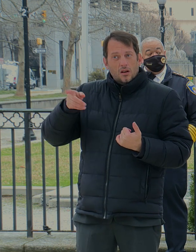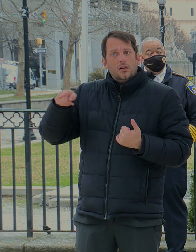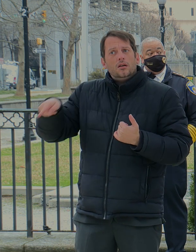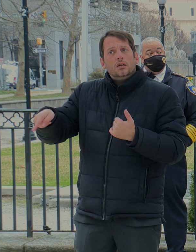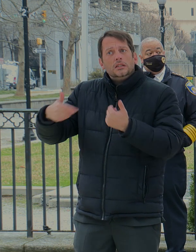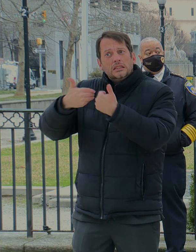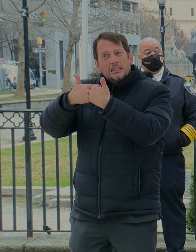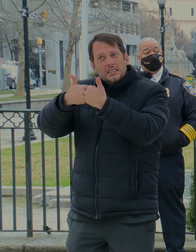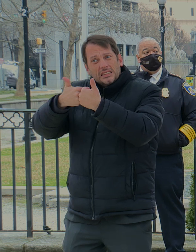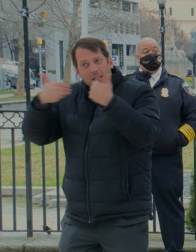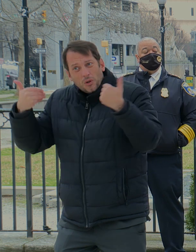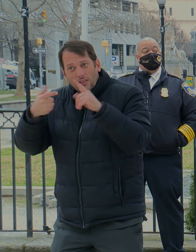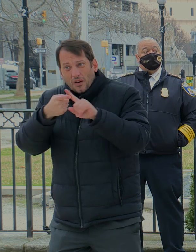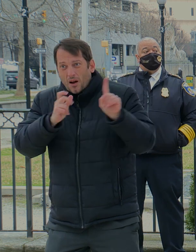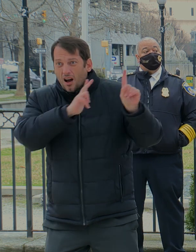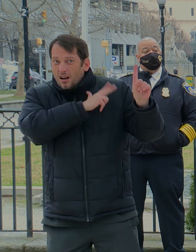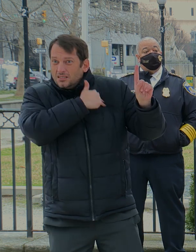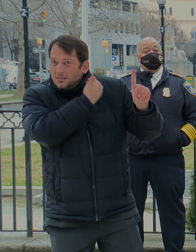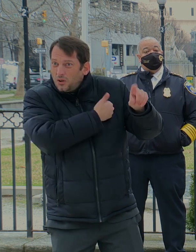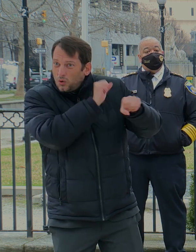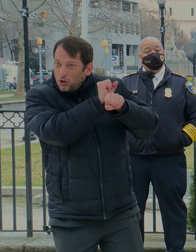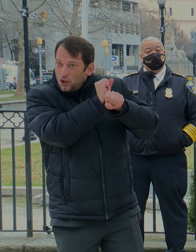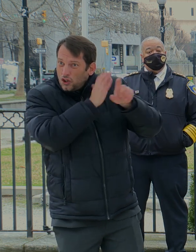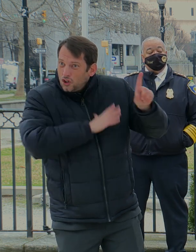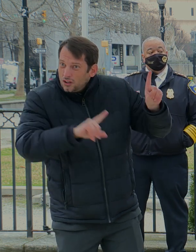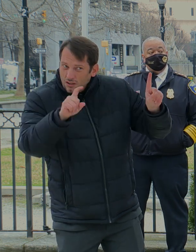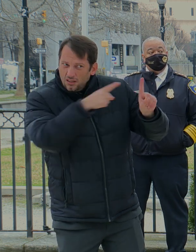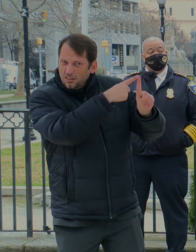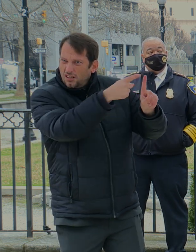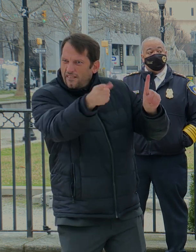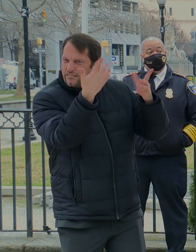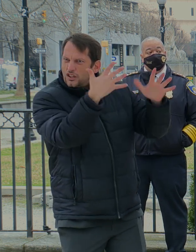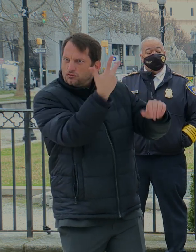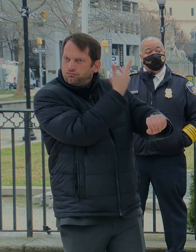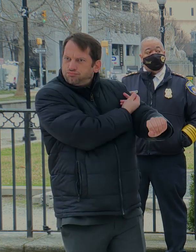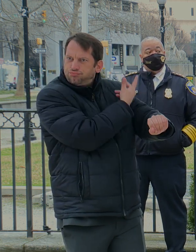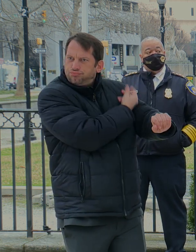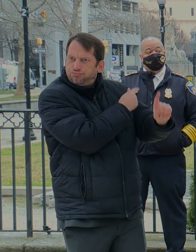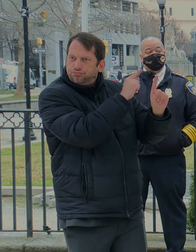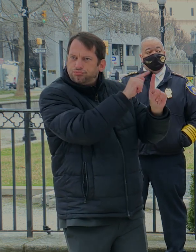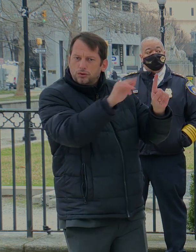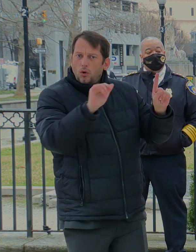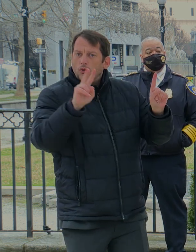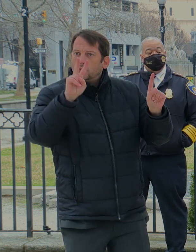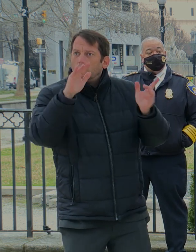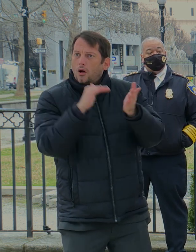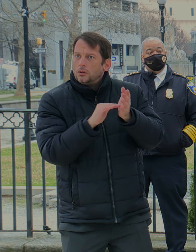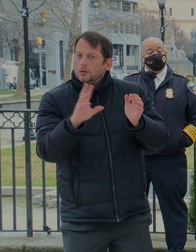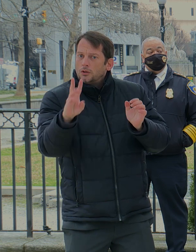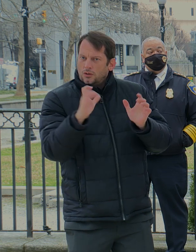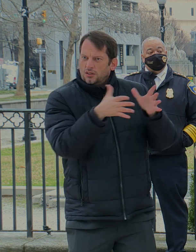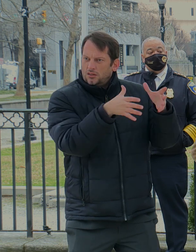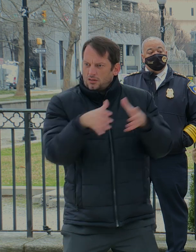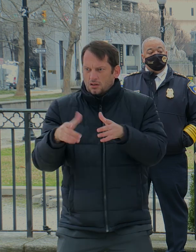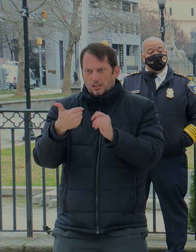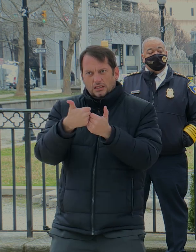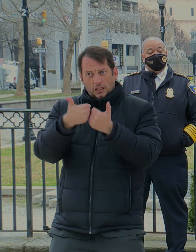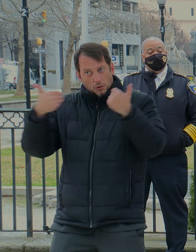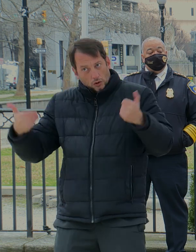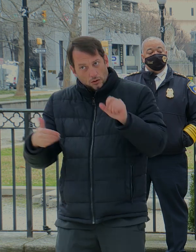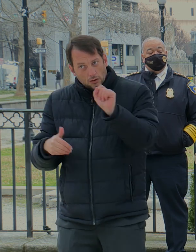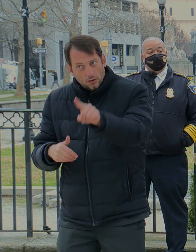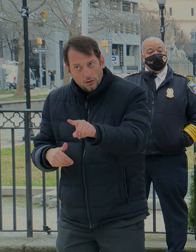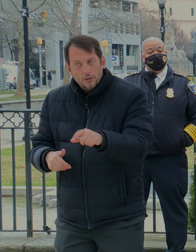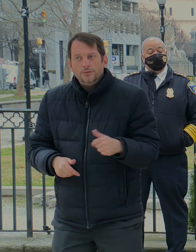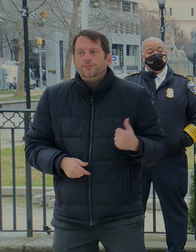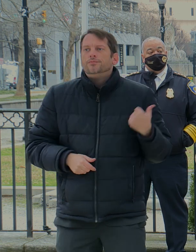hospital workers that are being vaccinated separately. Am I correct? This has been a really confusing process. No, so hospitals are